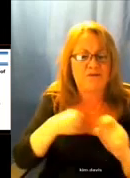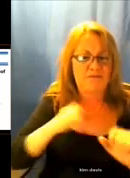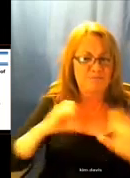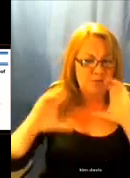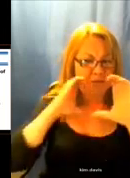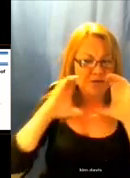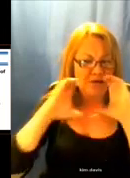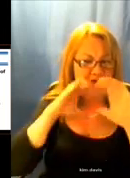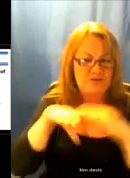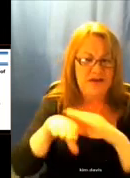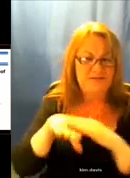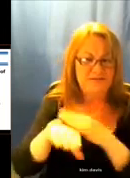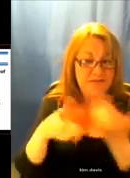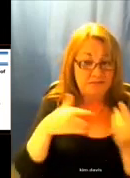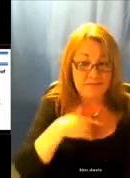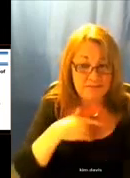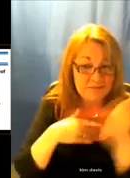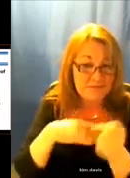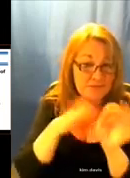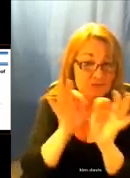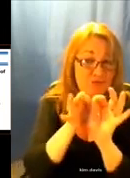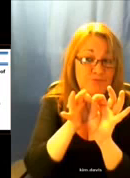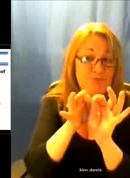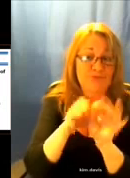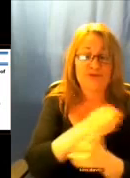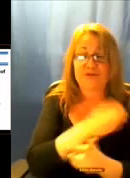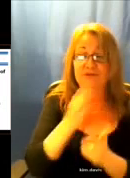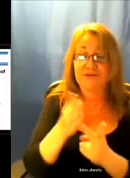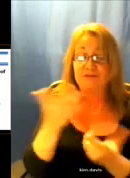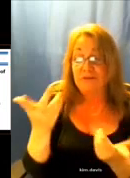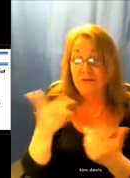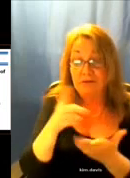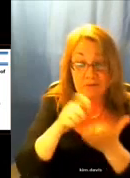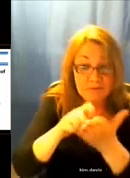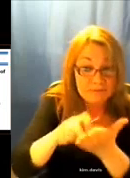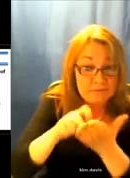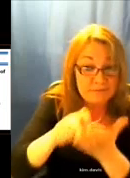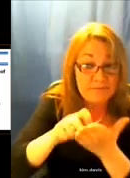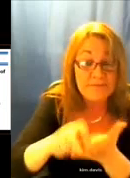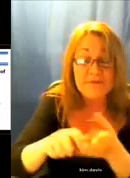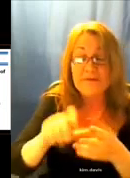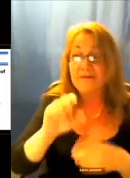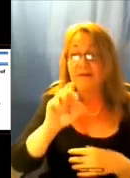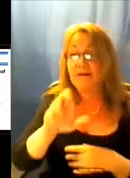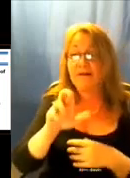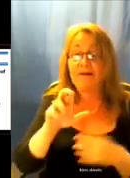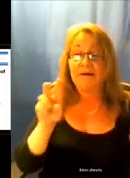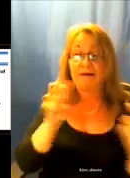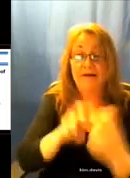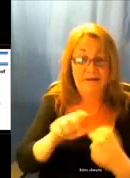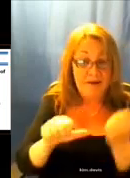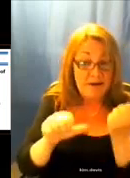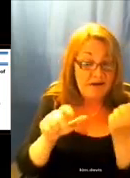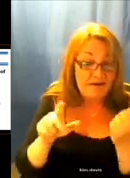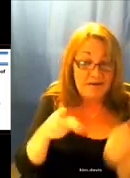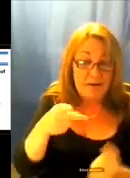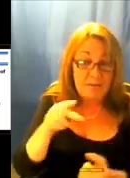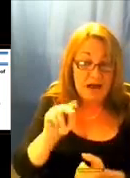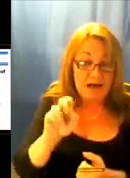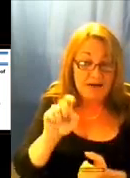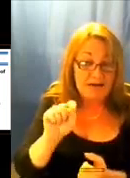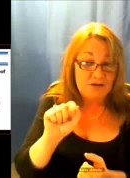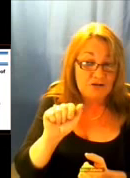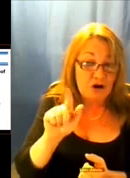in and agreeing to information, you want to make sure that you have communication access. This could mean that they would need to bring in an